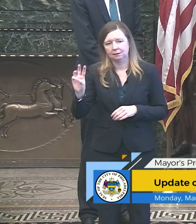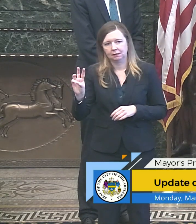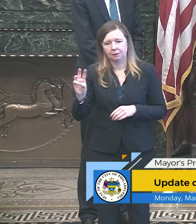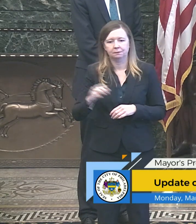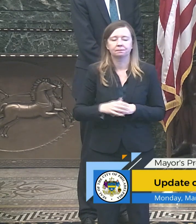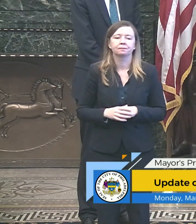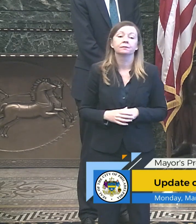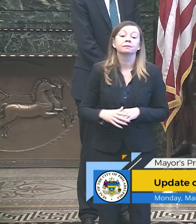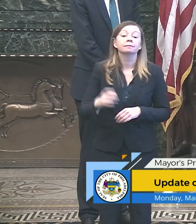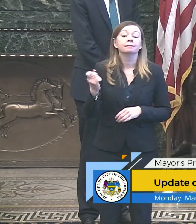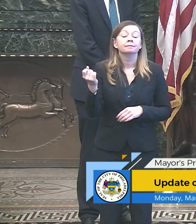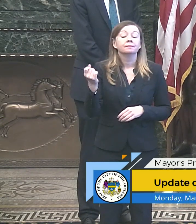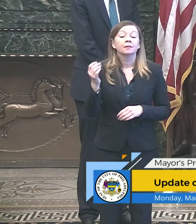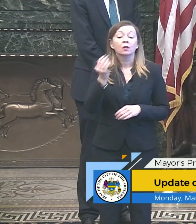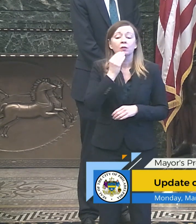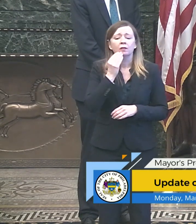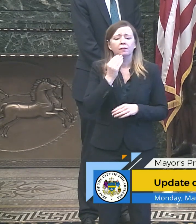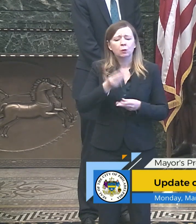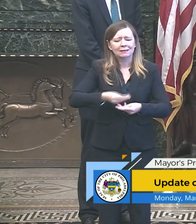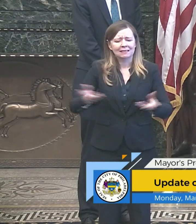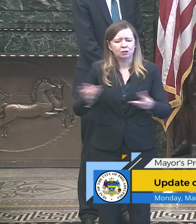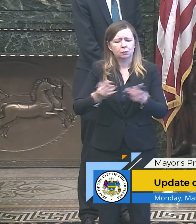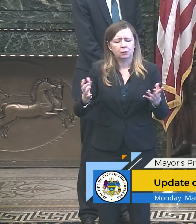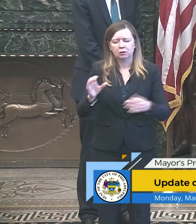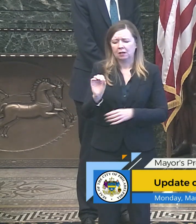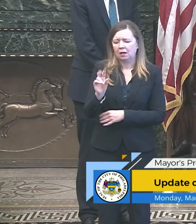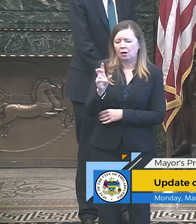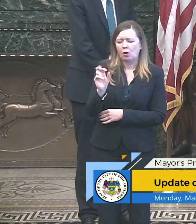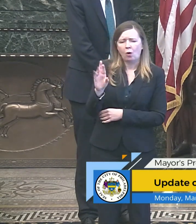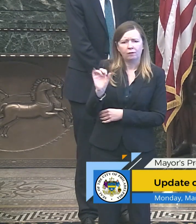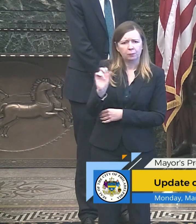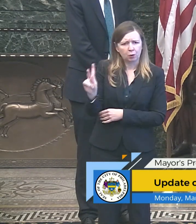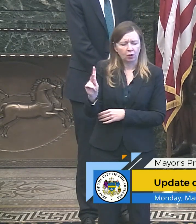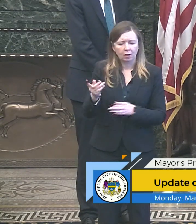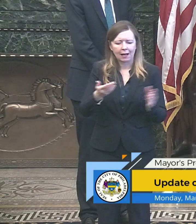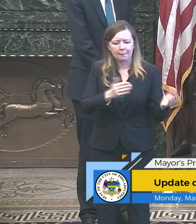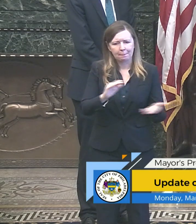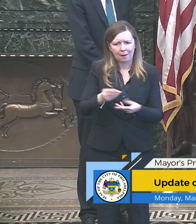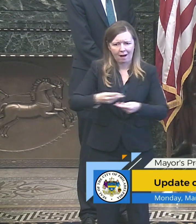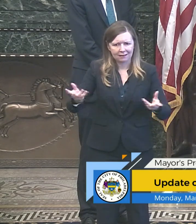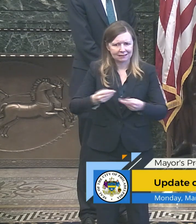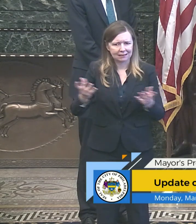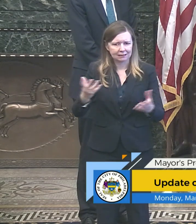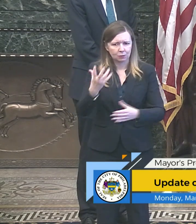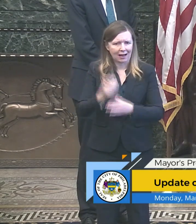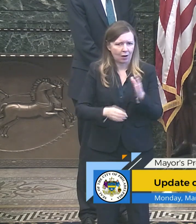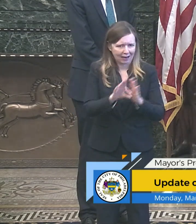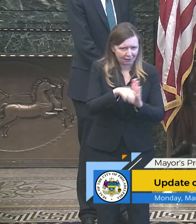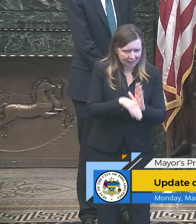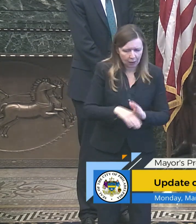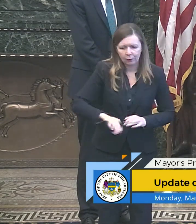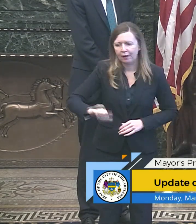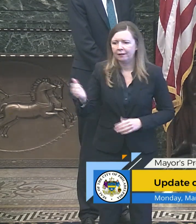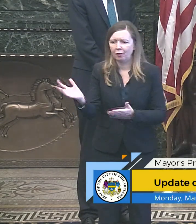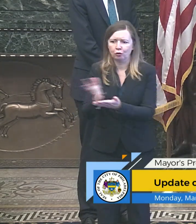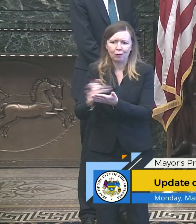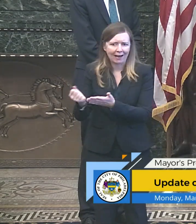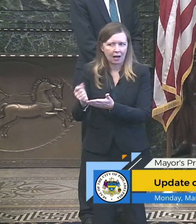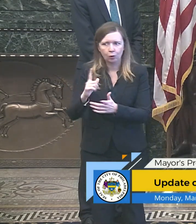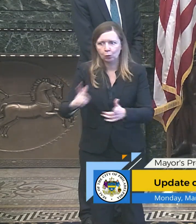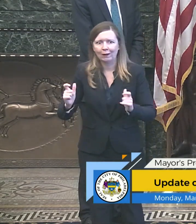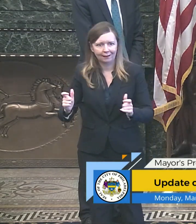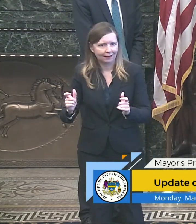food distribution center at Overbrook ran out of boxes in a half an hour. We heard from a listener that there was another site that ran out very